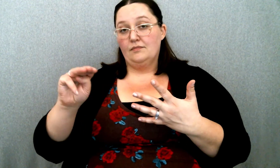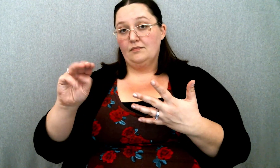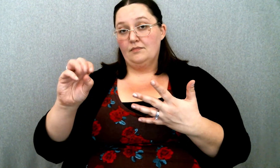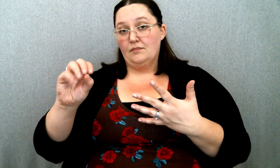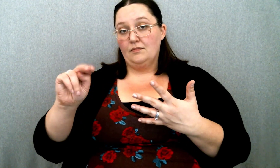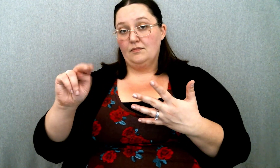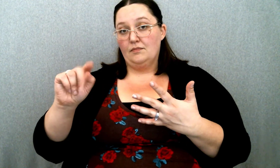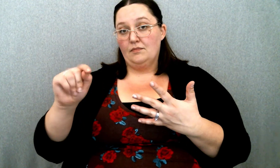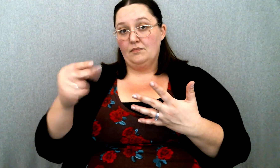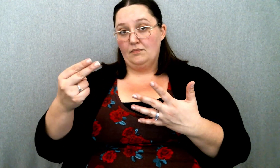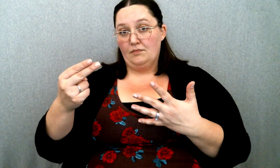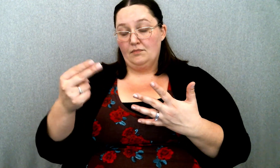month,